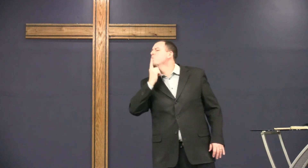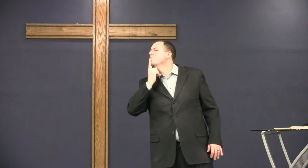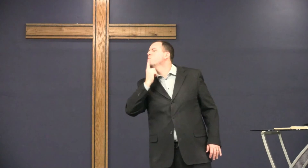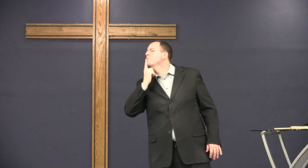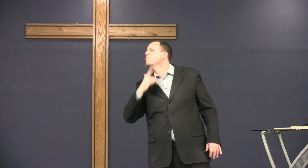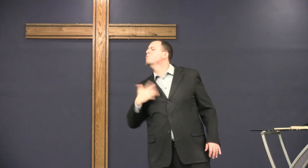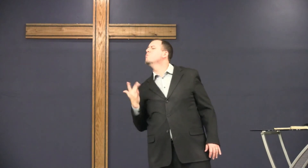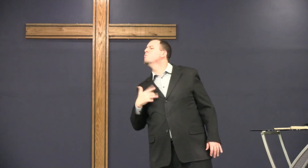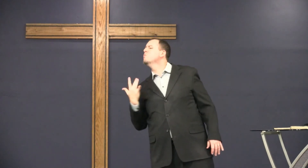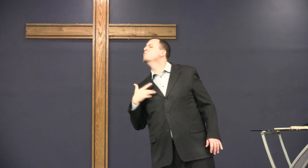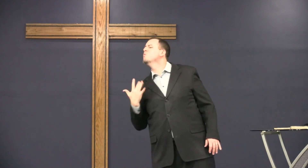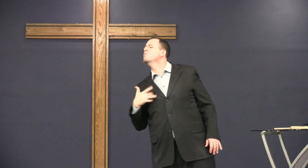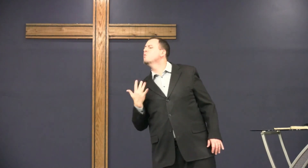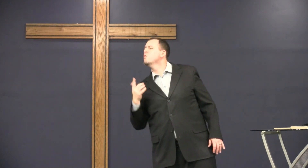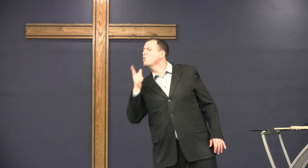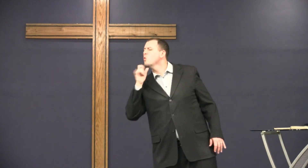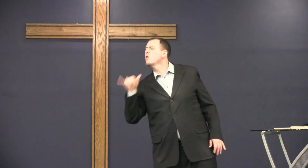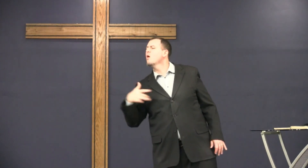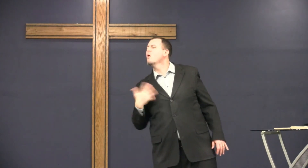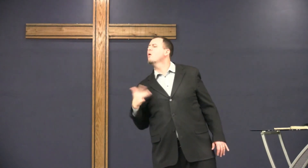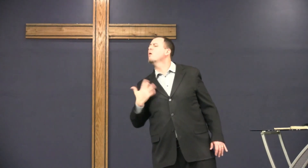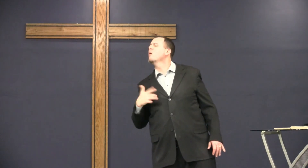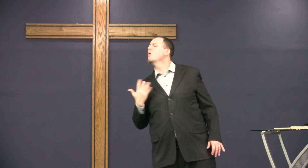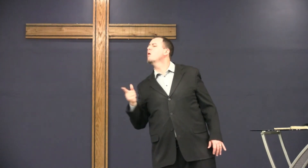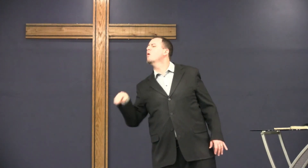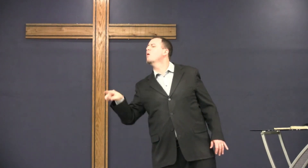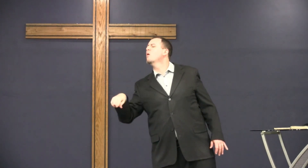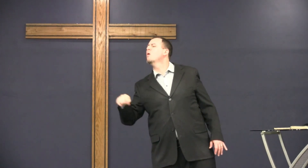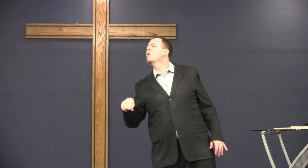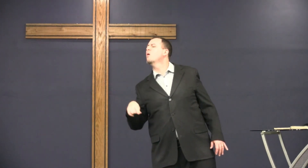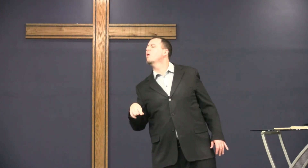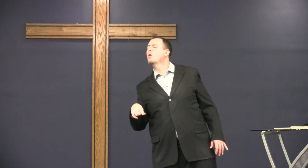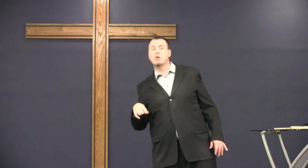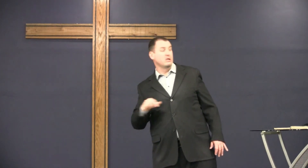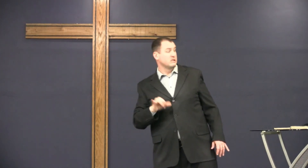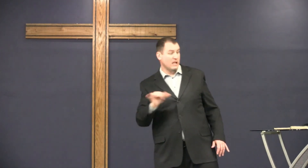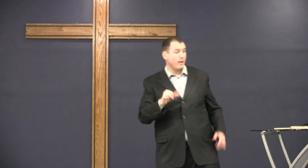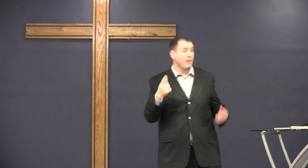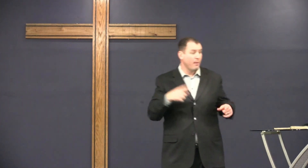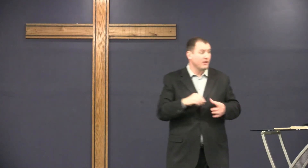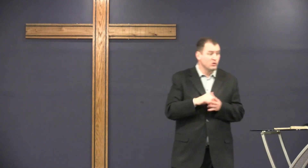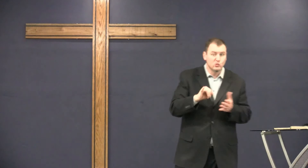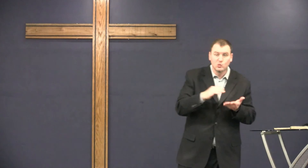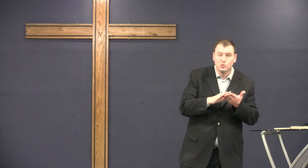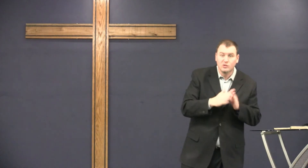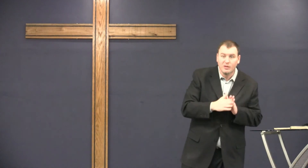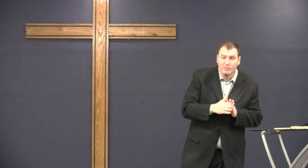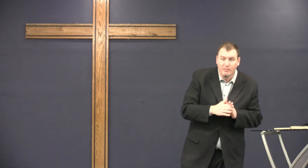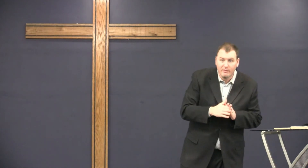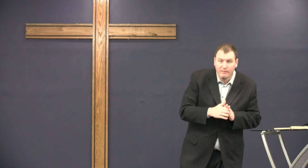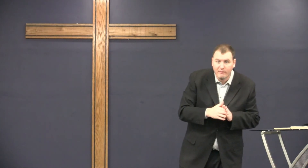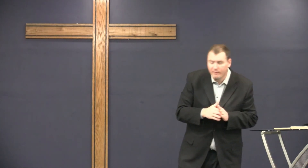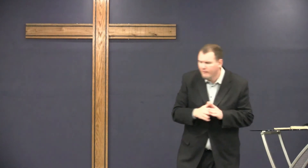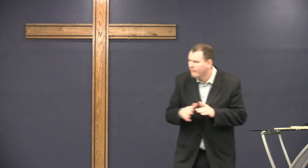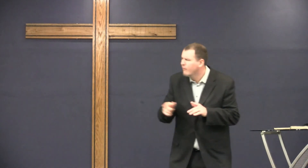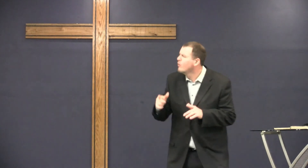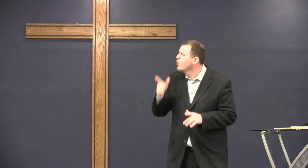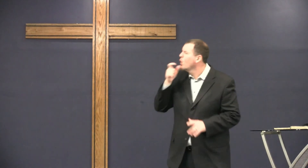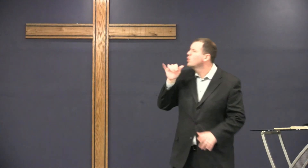that limousine, and you wonder who's in there, wonder what's going on. And this is what was going on here